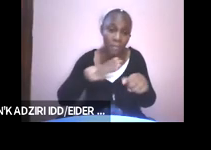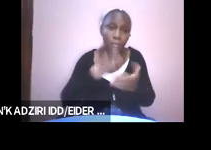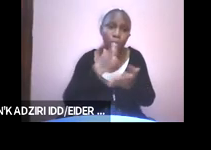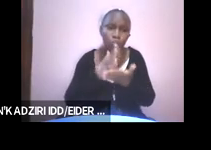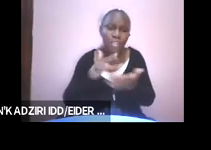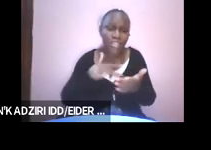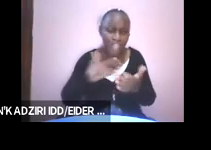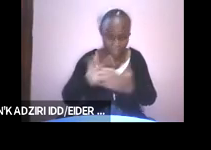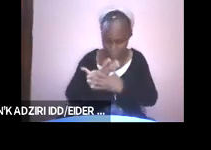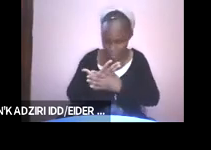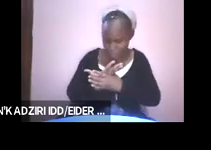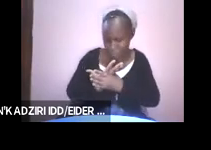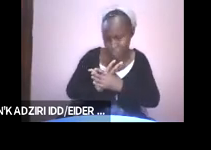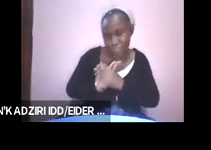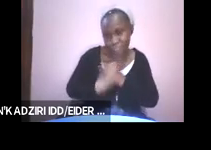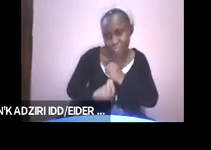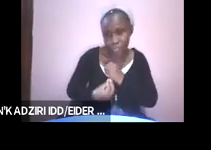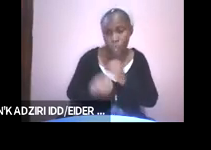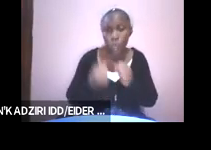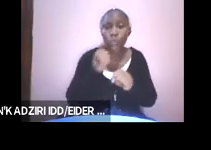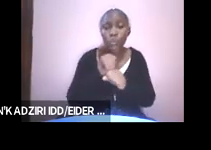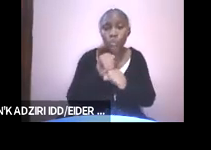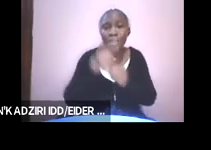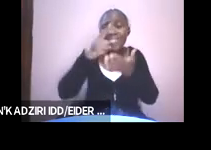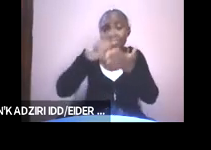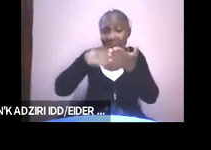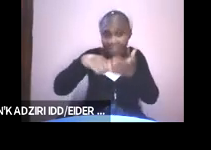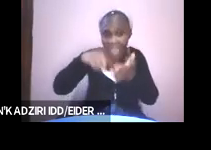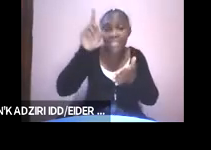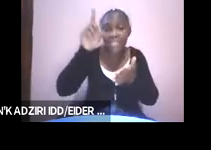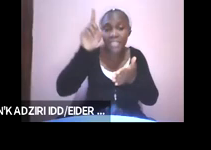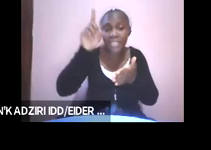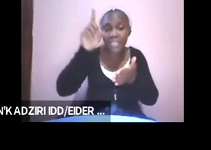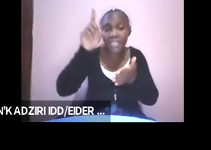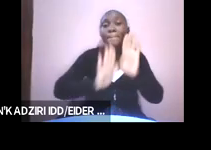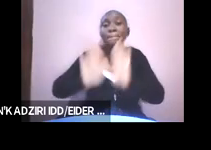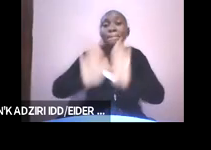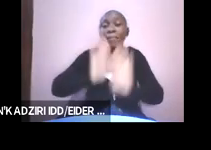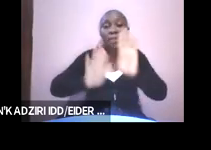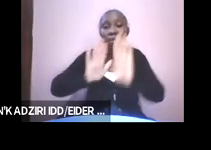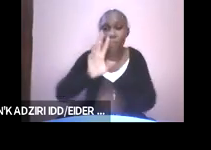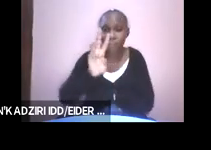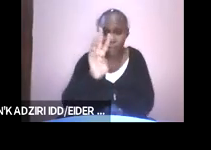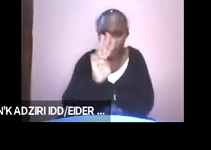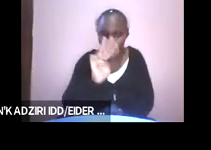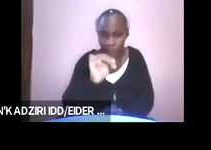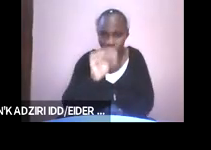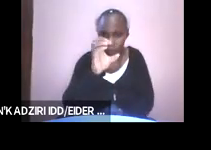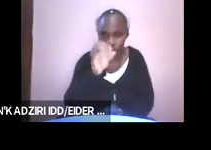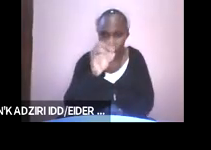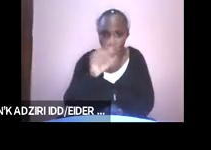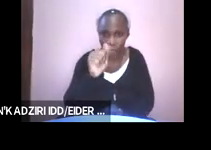of holding high moral standards up against their gut feelings or whatever you want to call it, against their belief